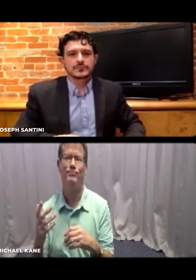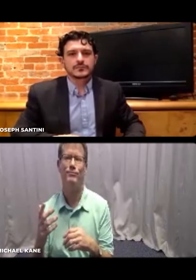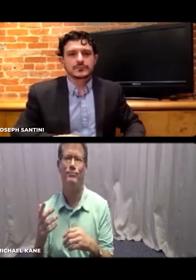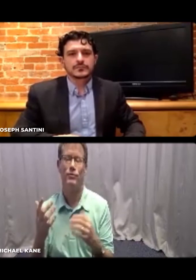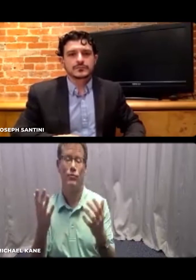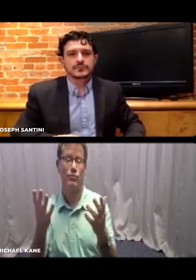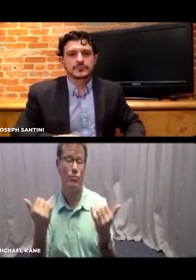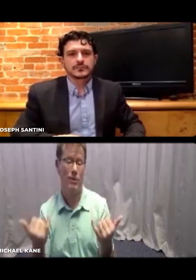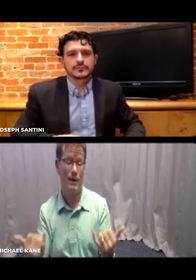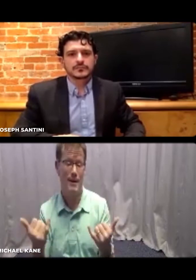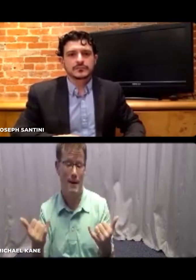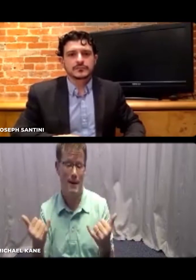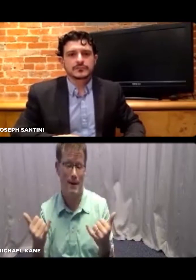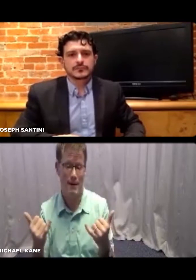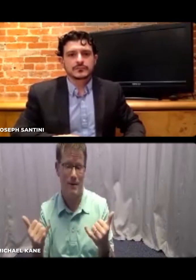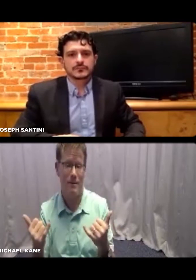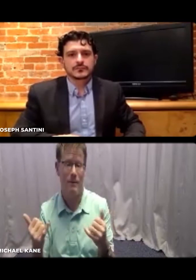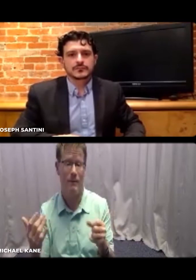Right now,